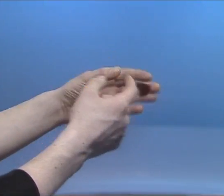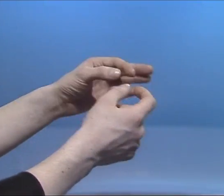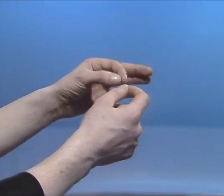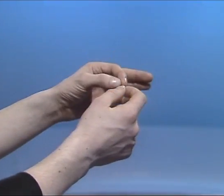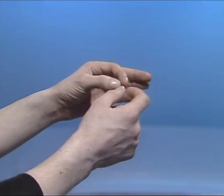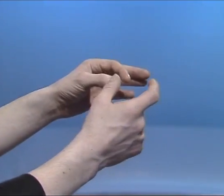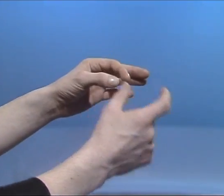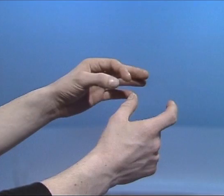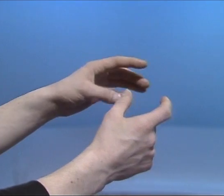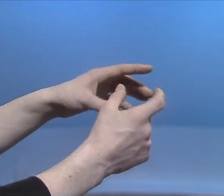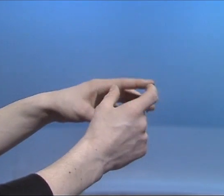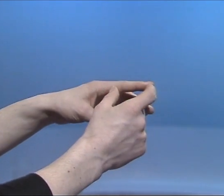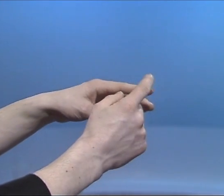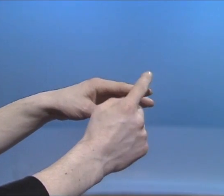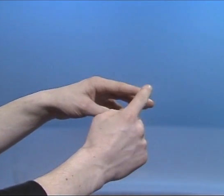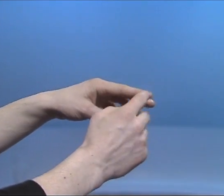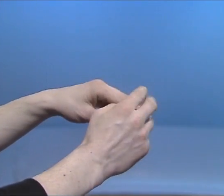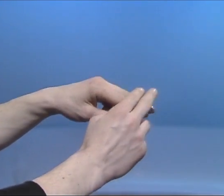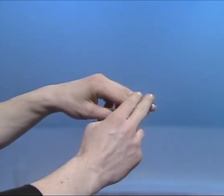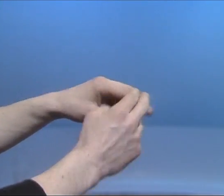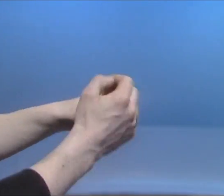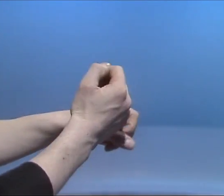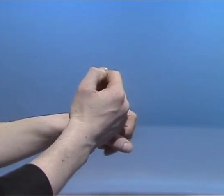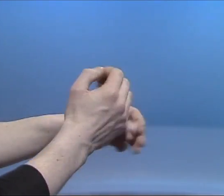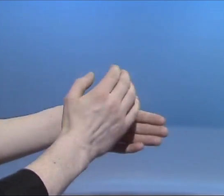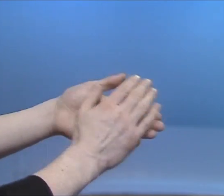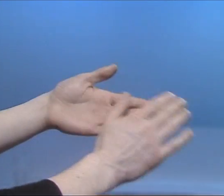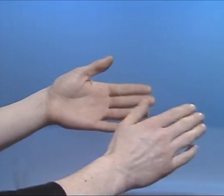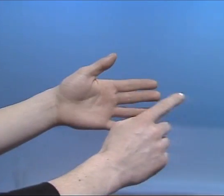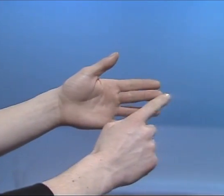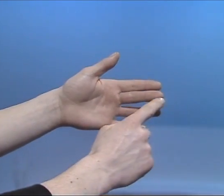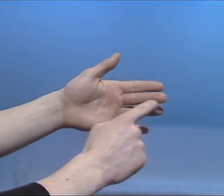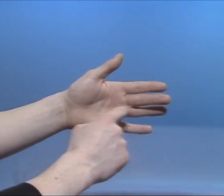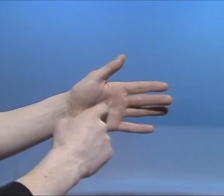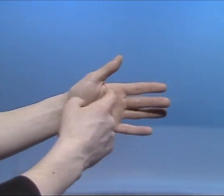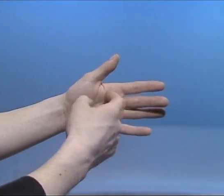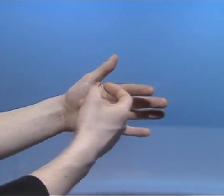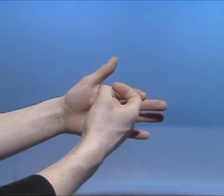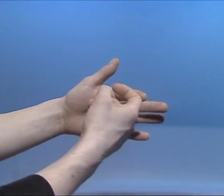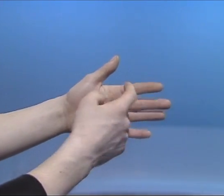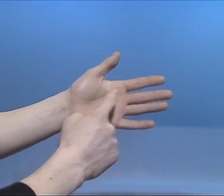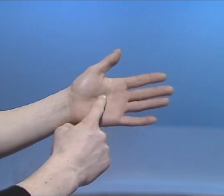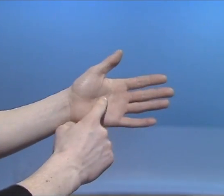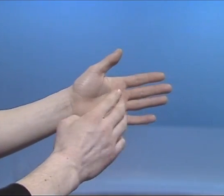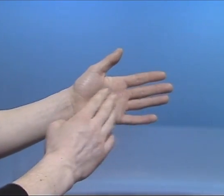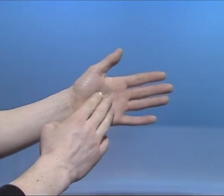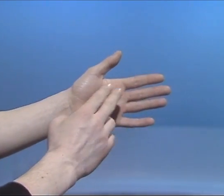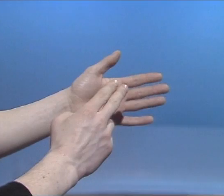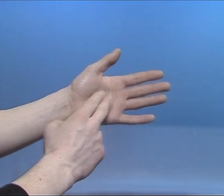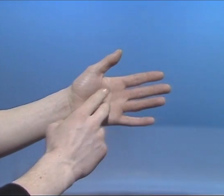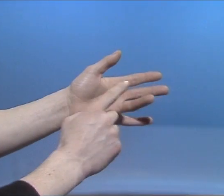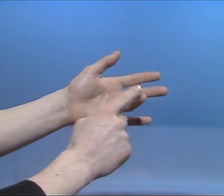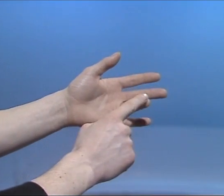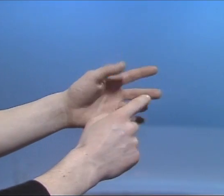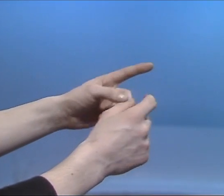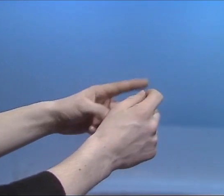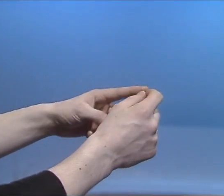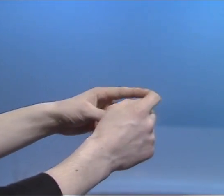A, B, C, D, E, F, G, H, I, J, K, L, M, N, O,